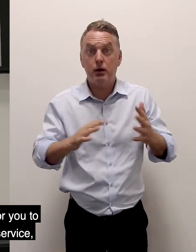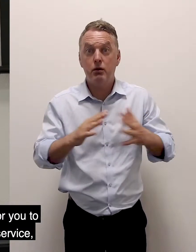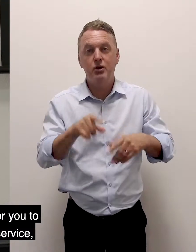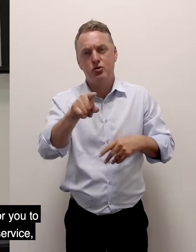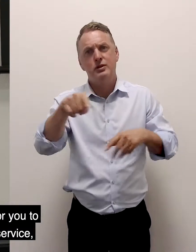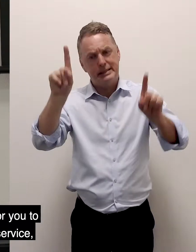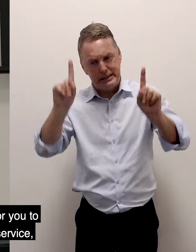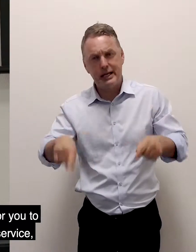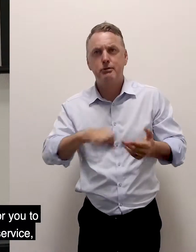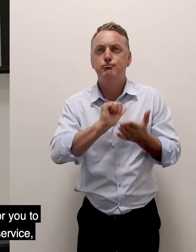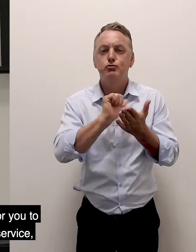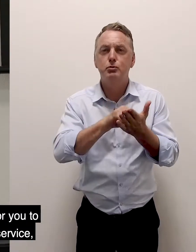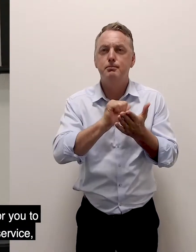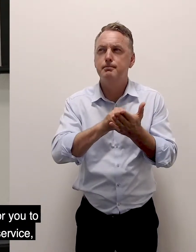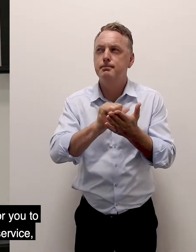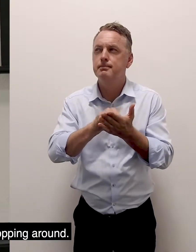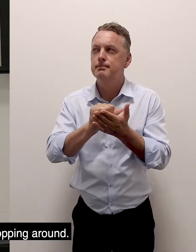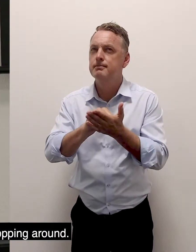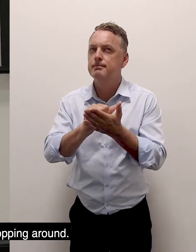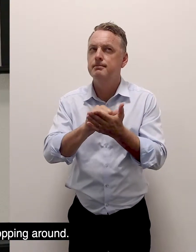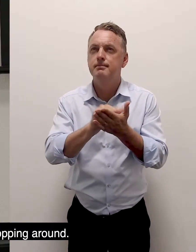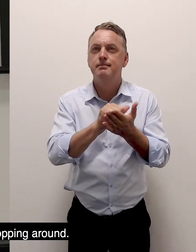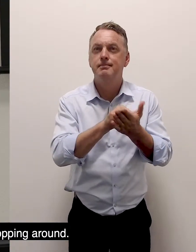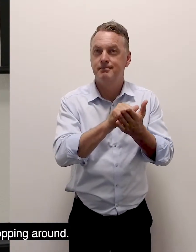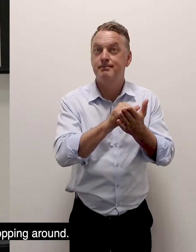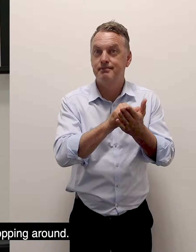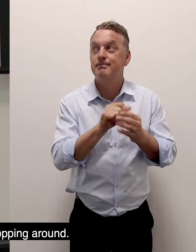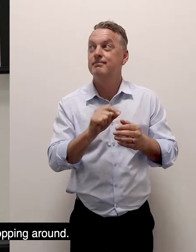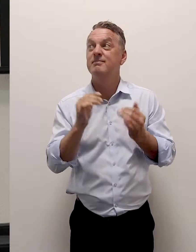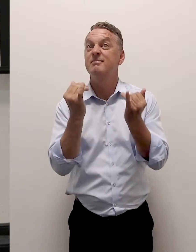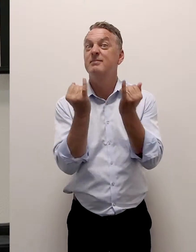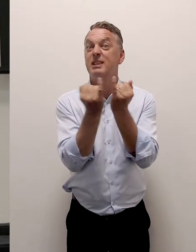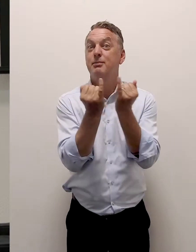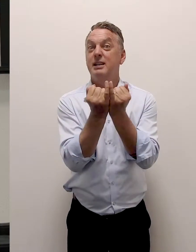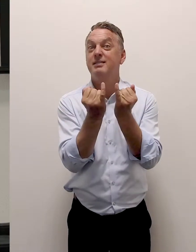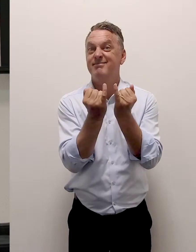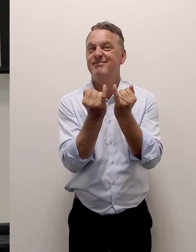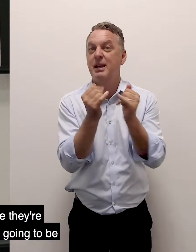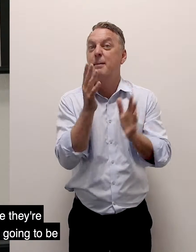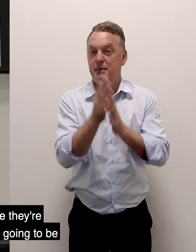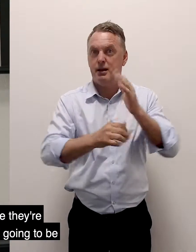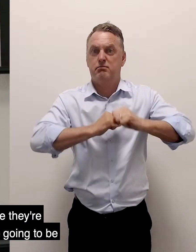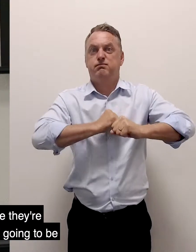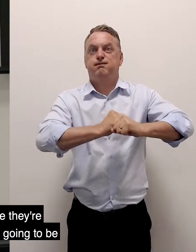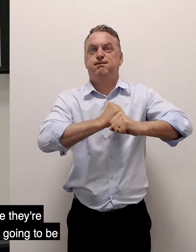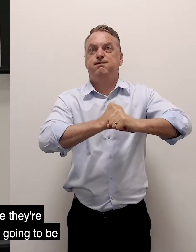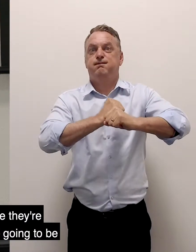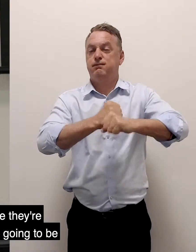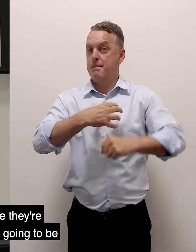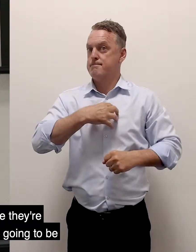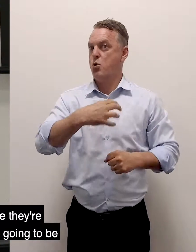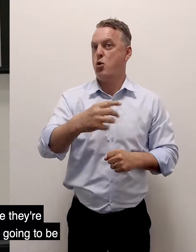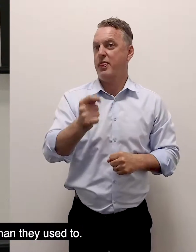And in order for you to get the best service, you have to start shopping around. And so because